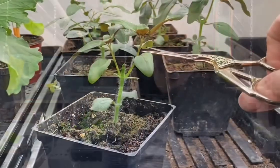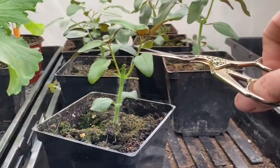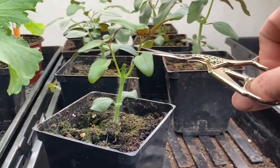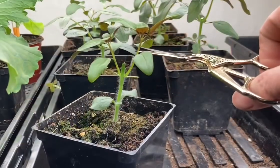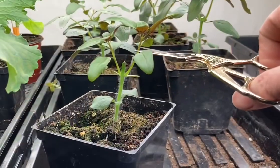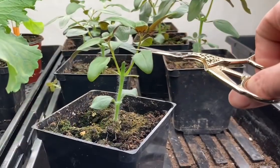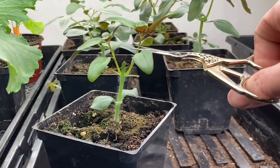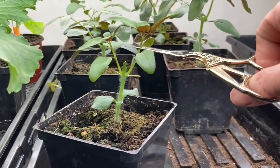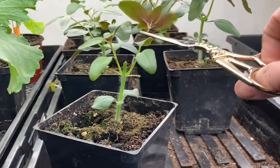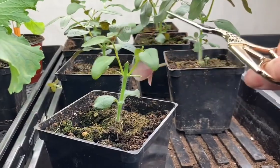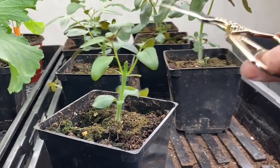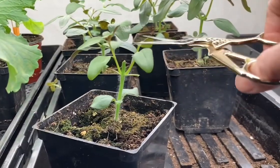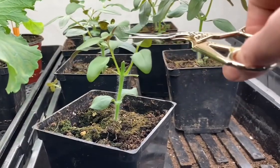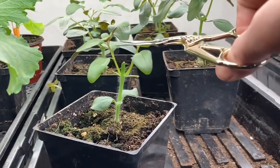April.